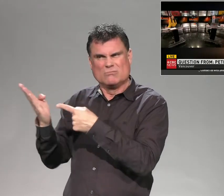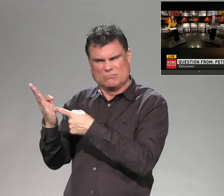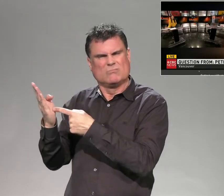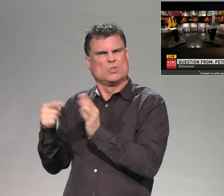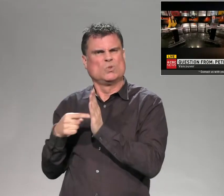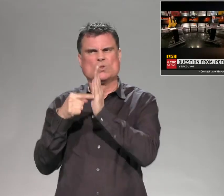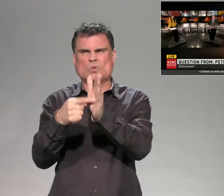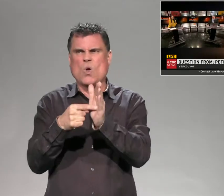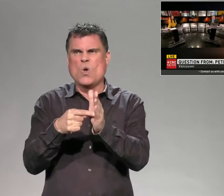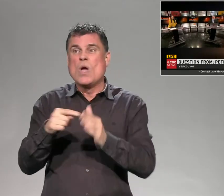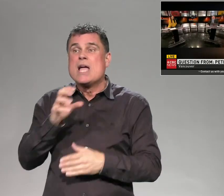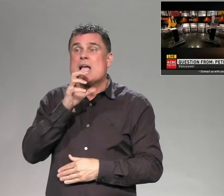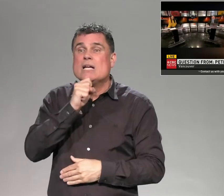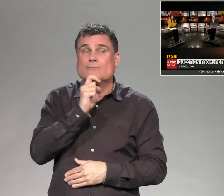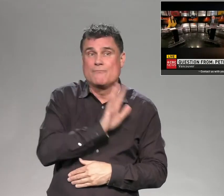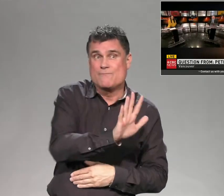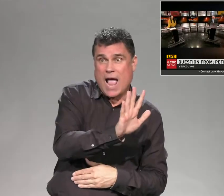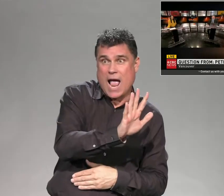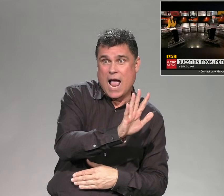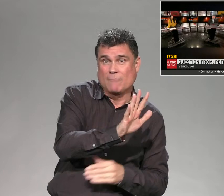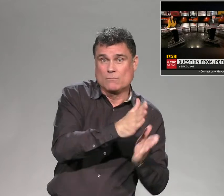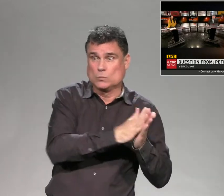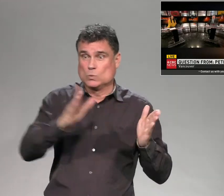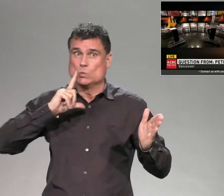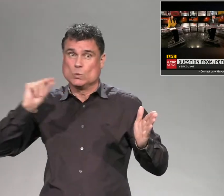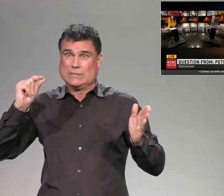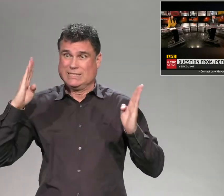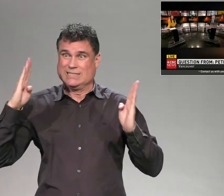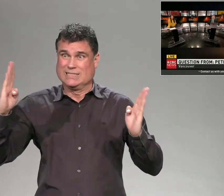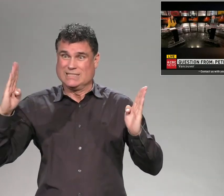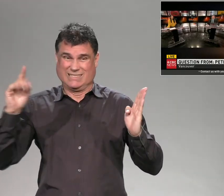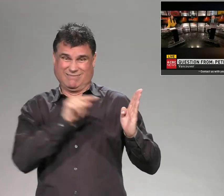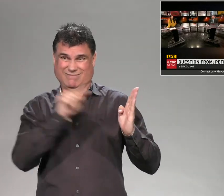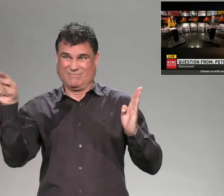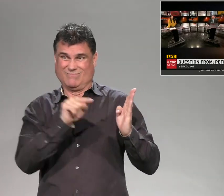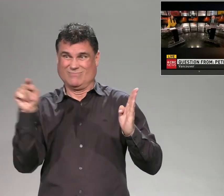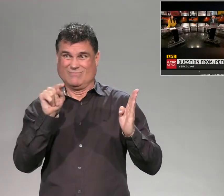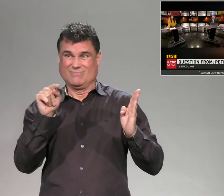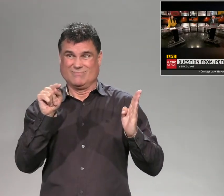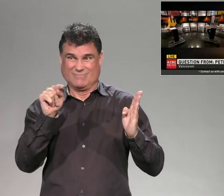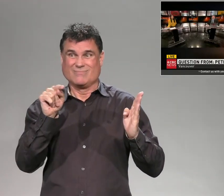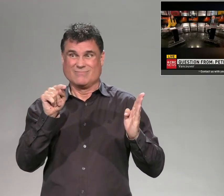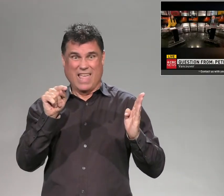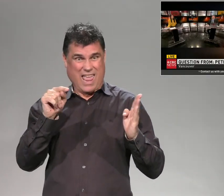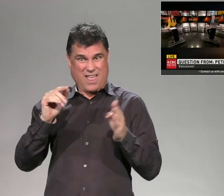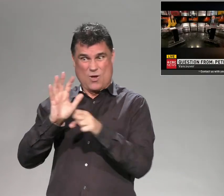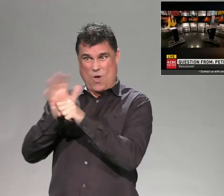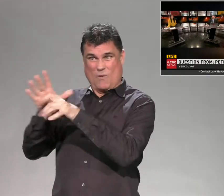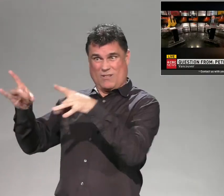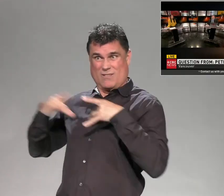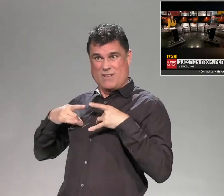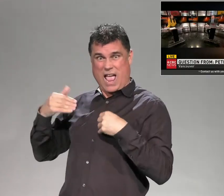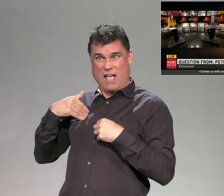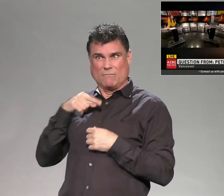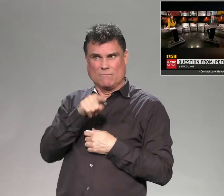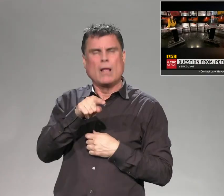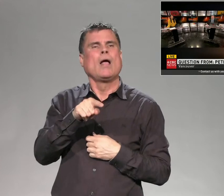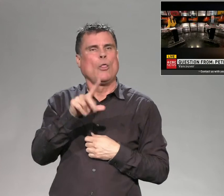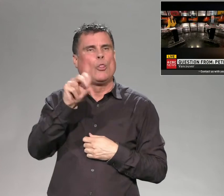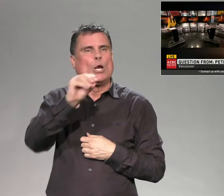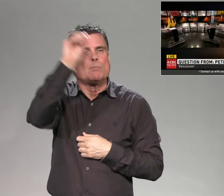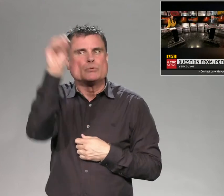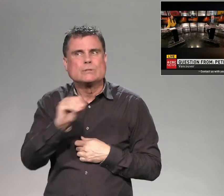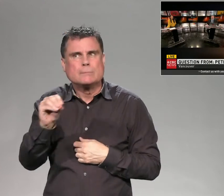who were diagnosed with COVID, almost a third of them had ADHD, 28.14%, and only 8 to 10% of